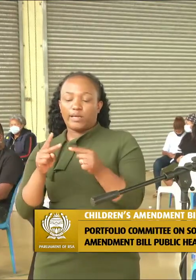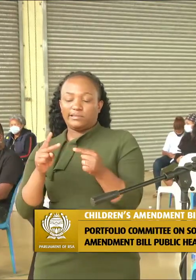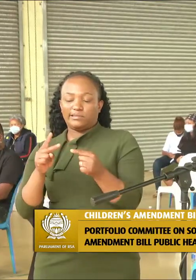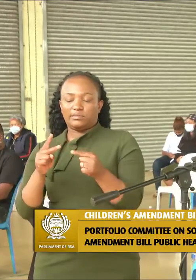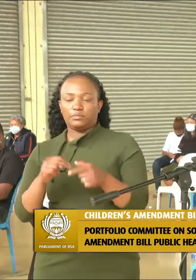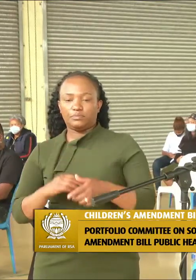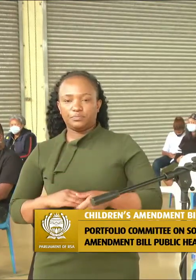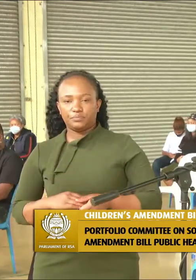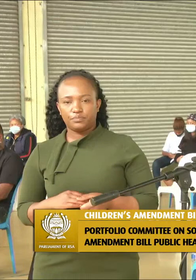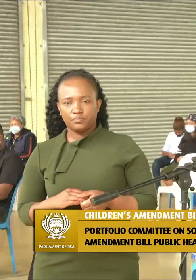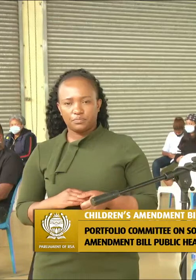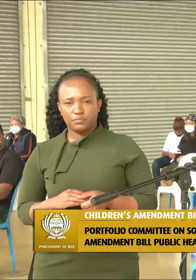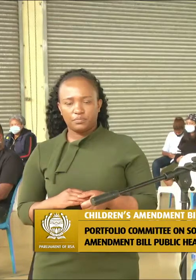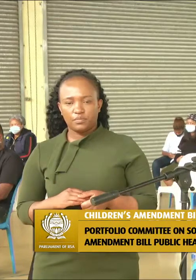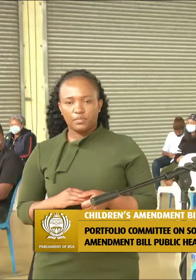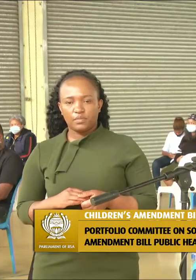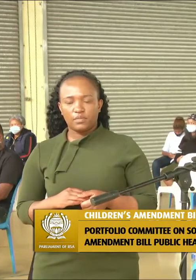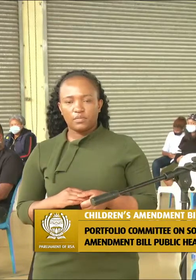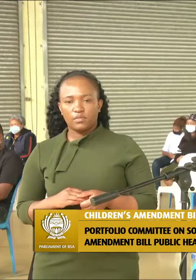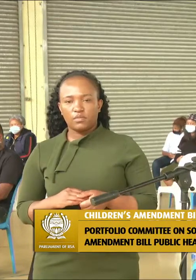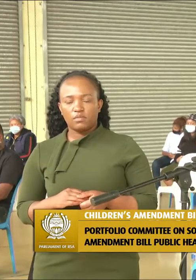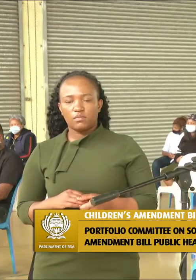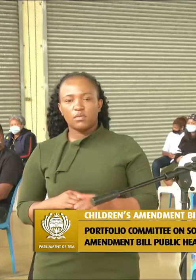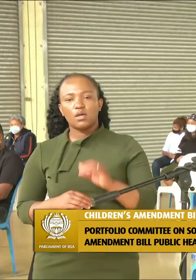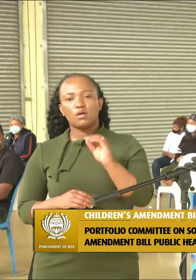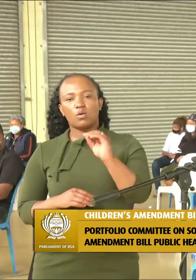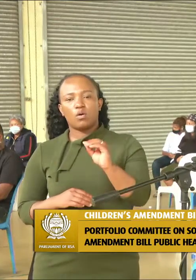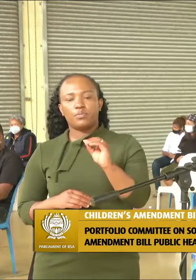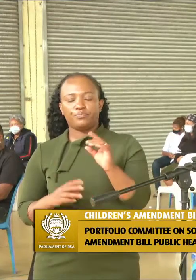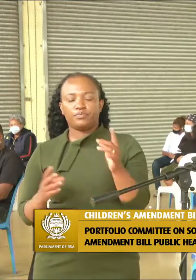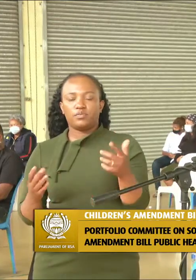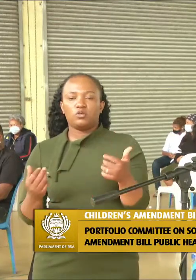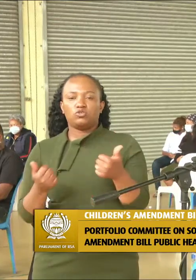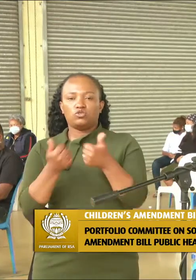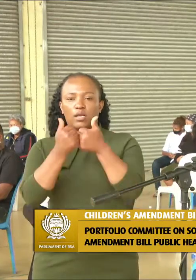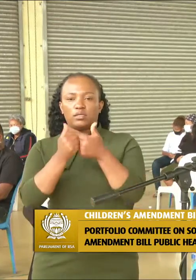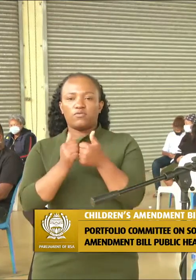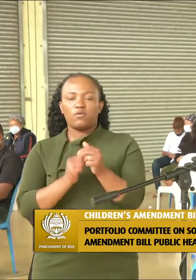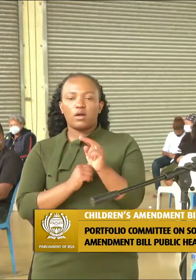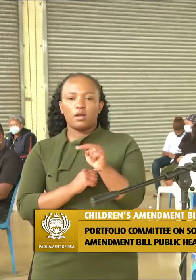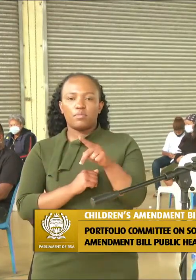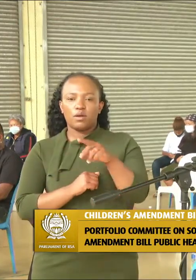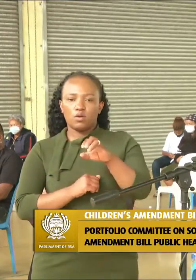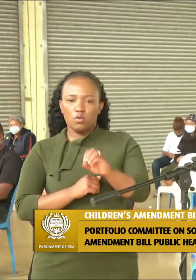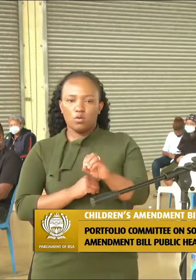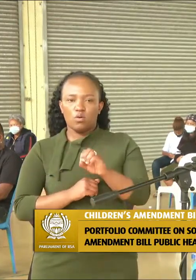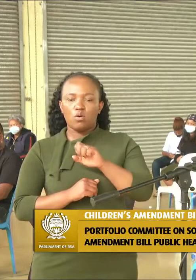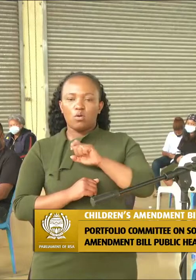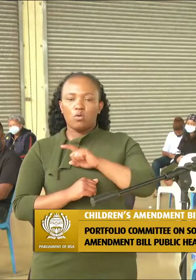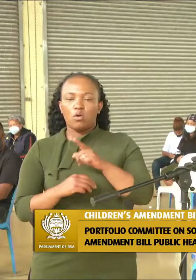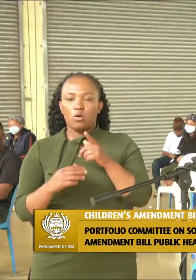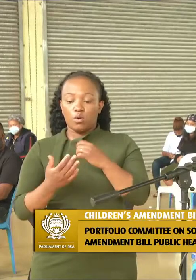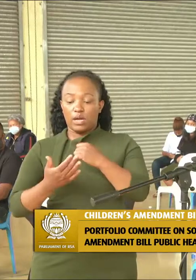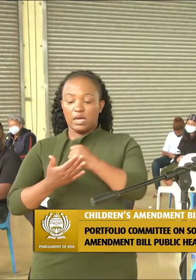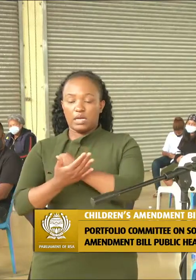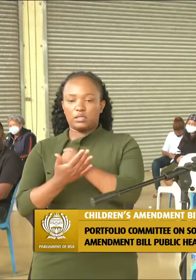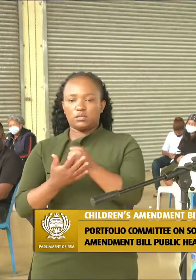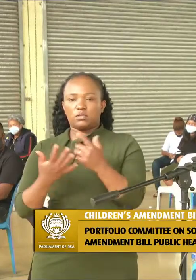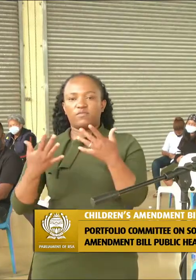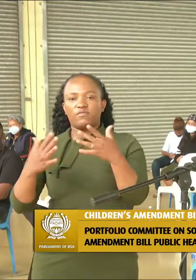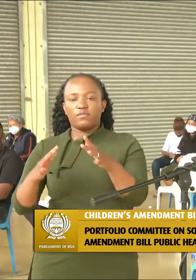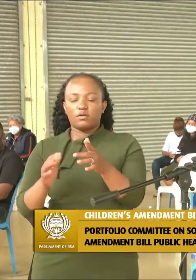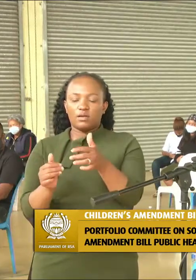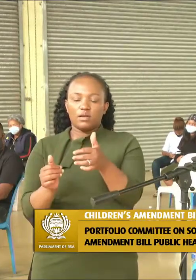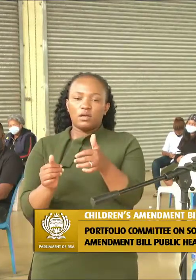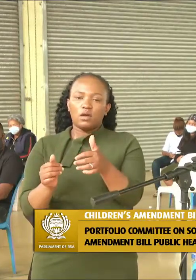children. Kune challenge enkulu la kuma NPOs ngoba siyazi ukuthi once wa register ngaphansi kwa Department